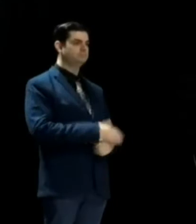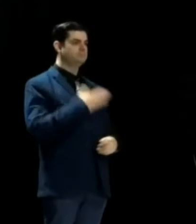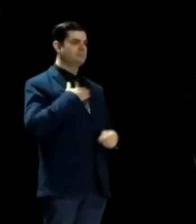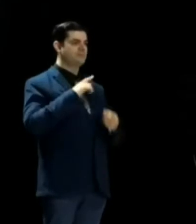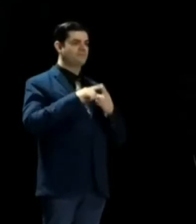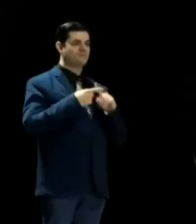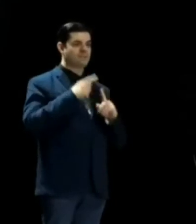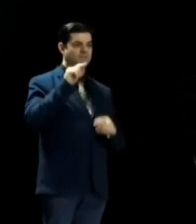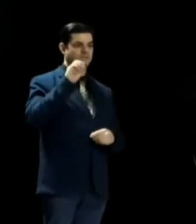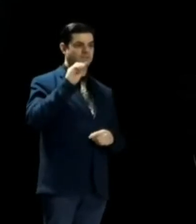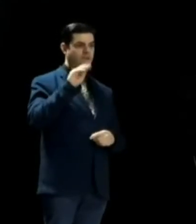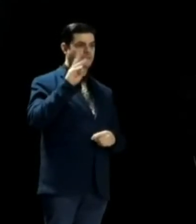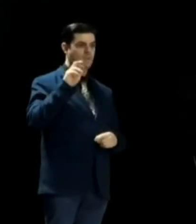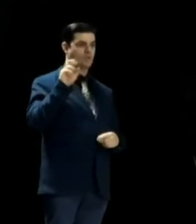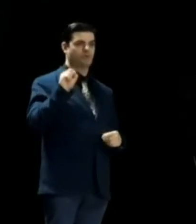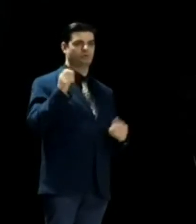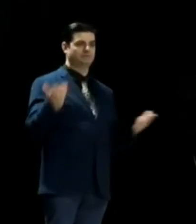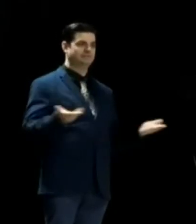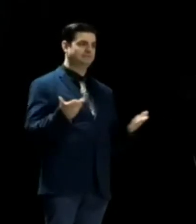Tom.